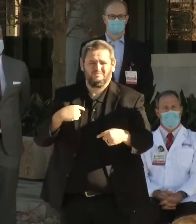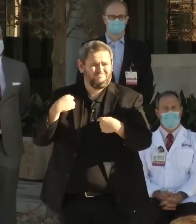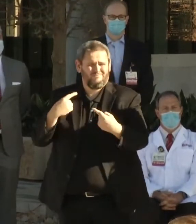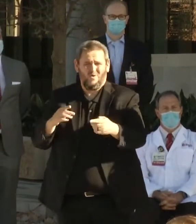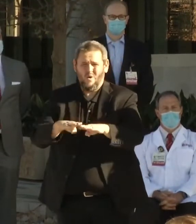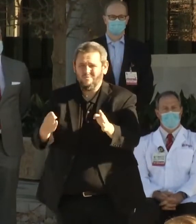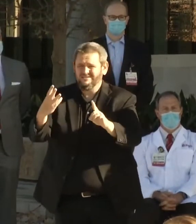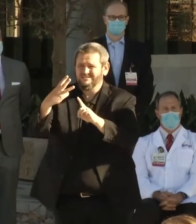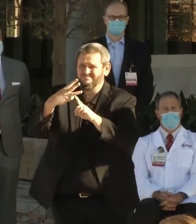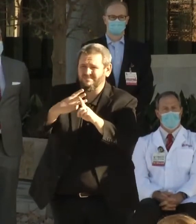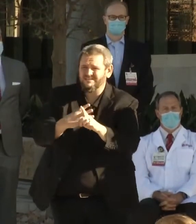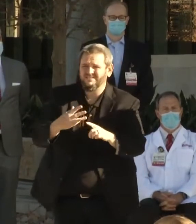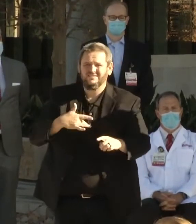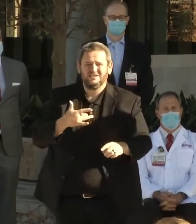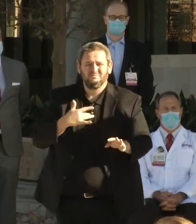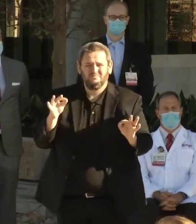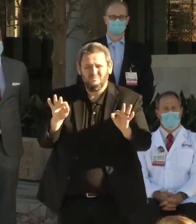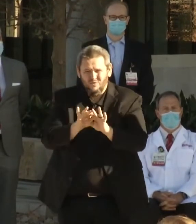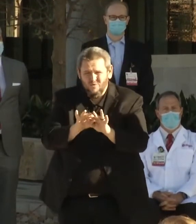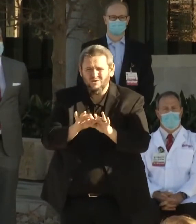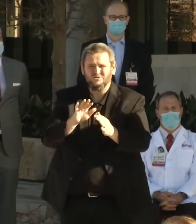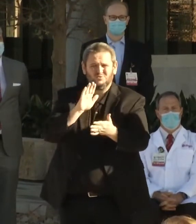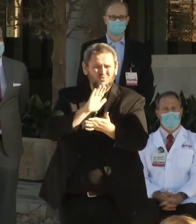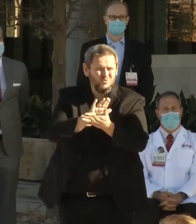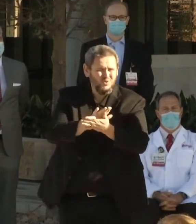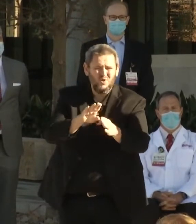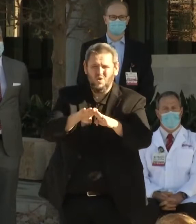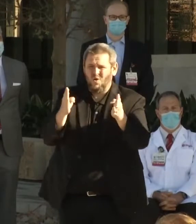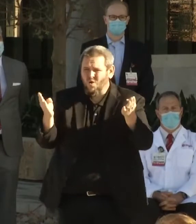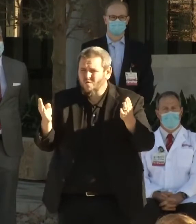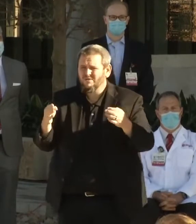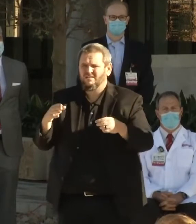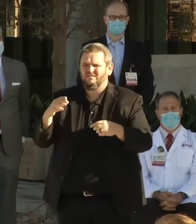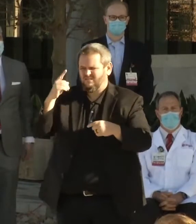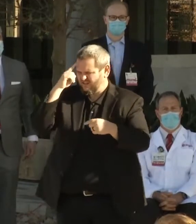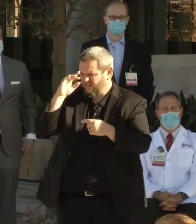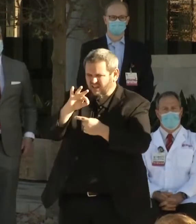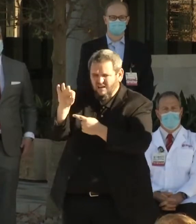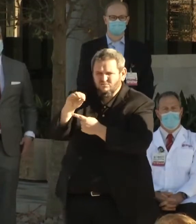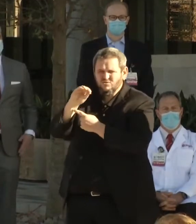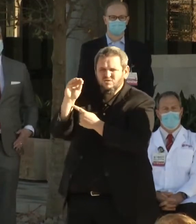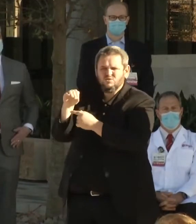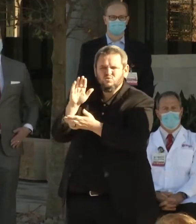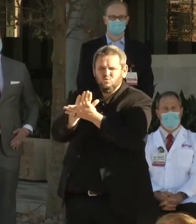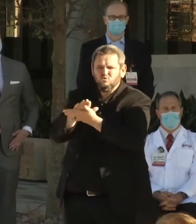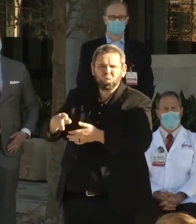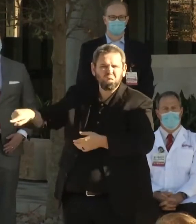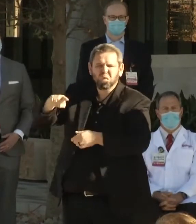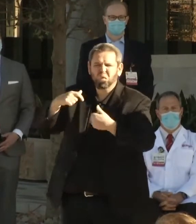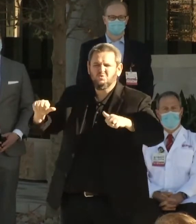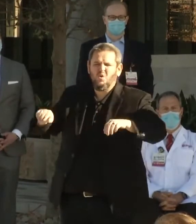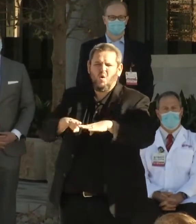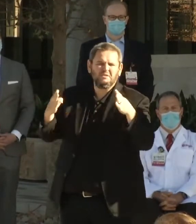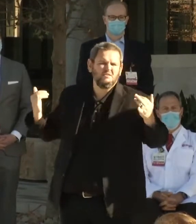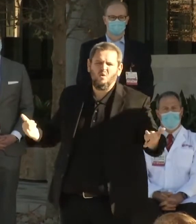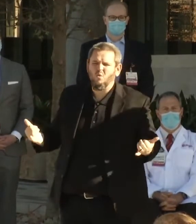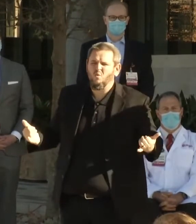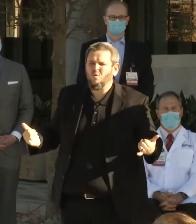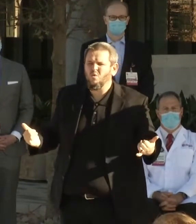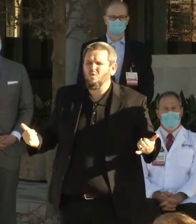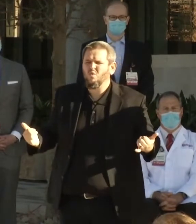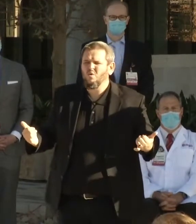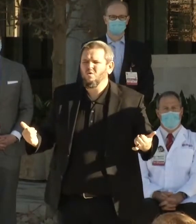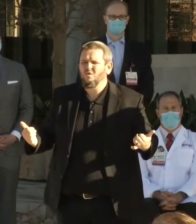in school, and I think 99% of our school districts are open in some format, and that's a good thing. But we have to watch